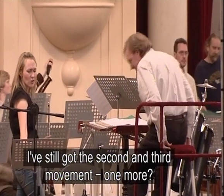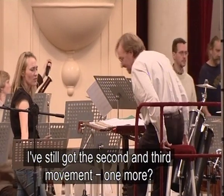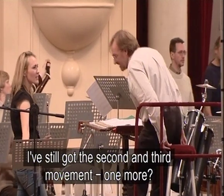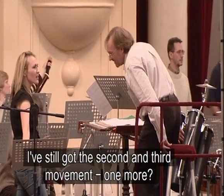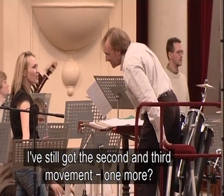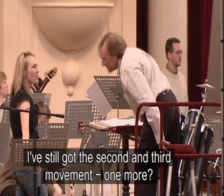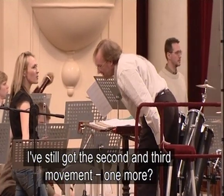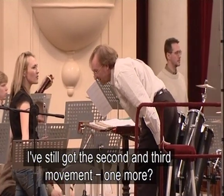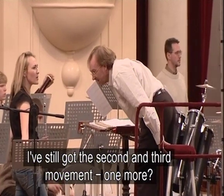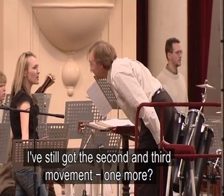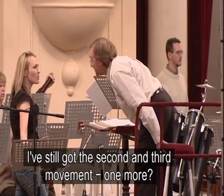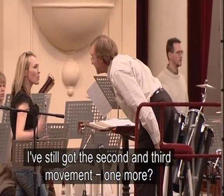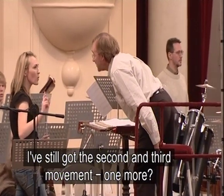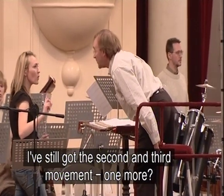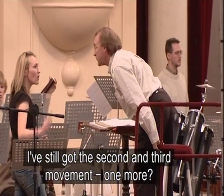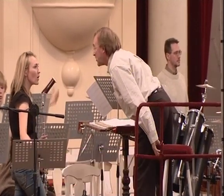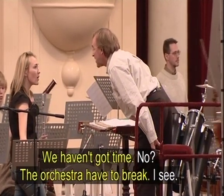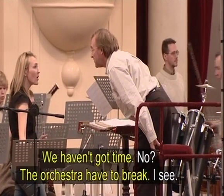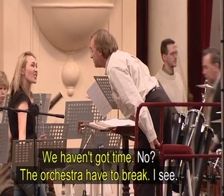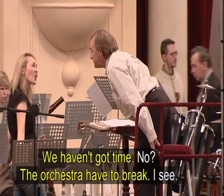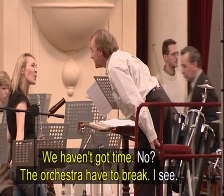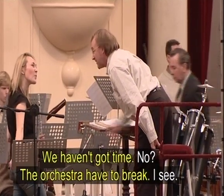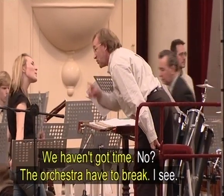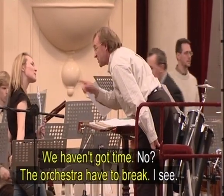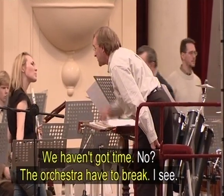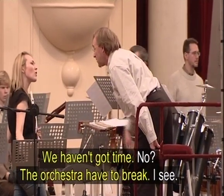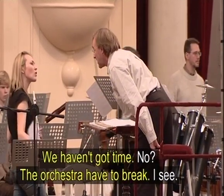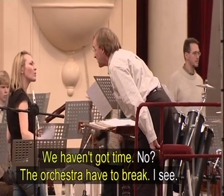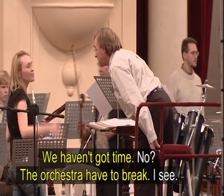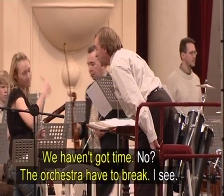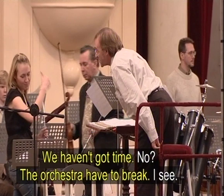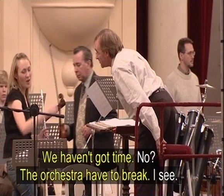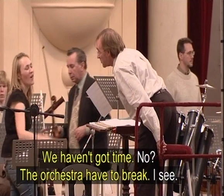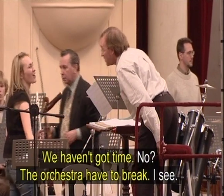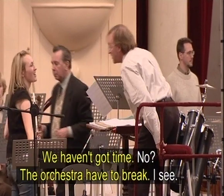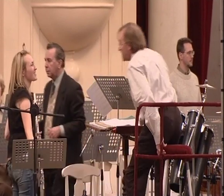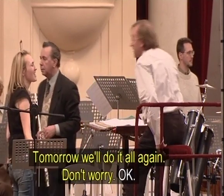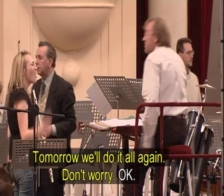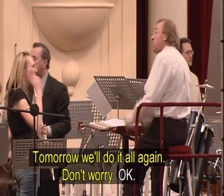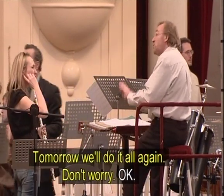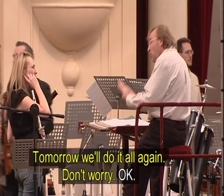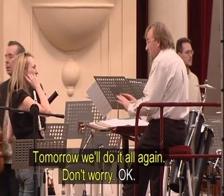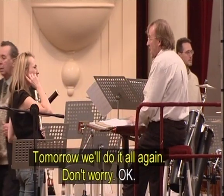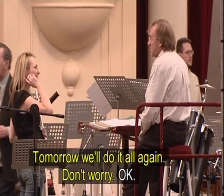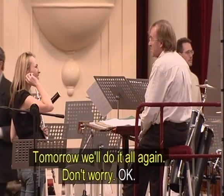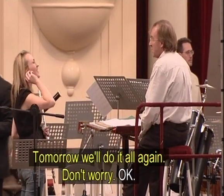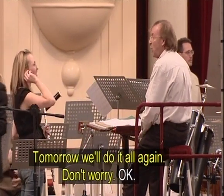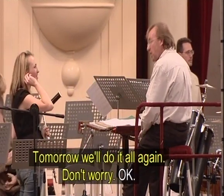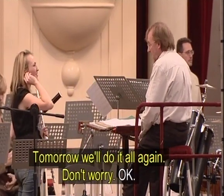I still got the second, third movement, one more. We haven't got time. No, they maybe have tomorrow. To break. Yes, tomorrow. All right, I see. Tomorrow we'll do it all